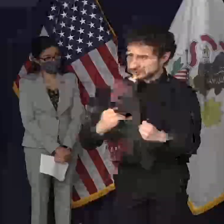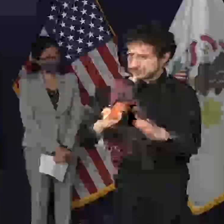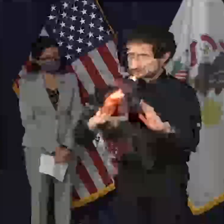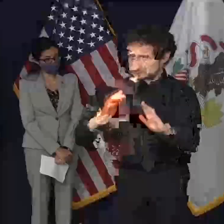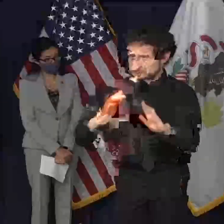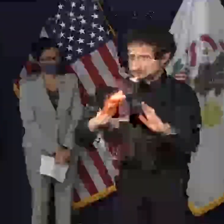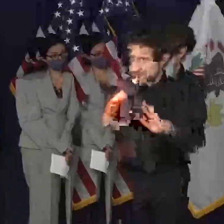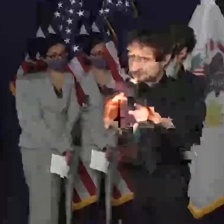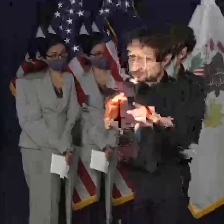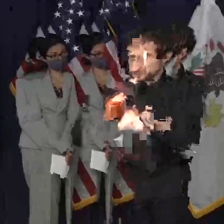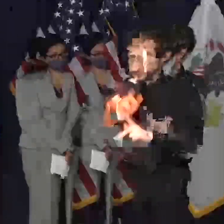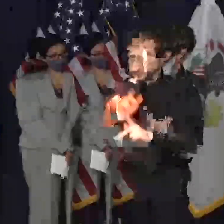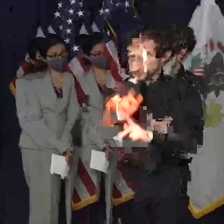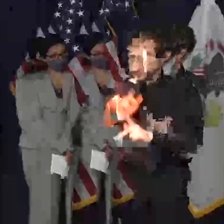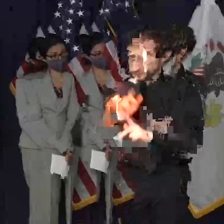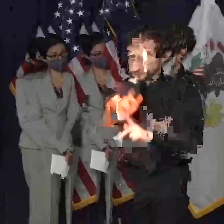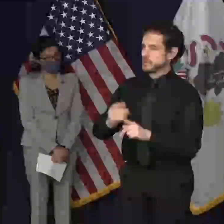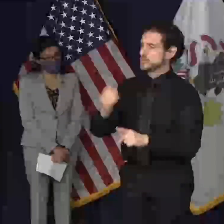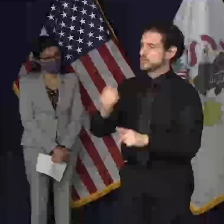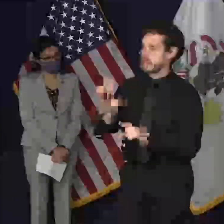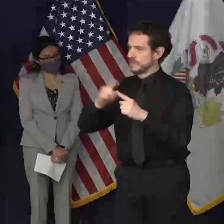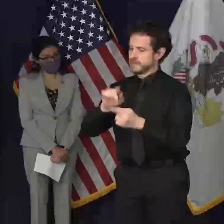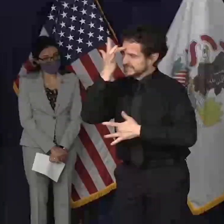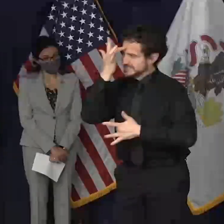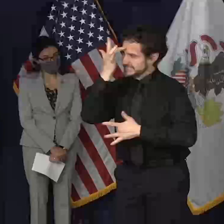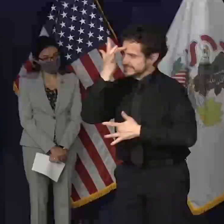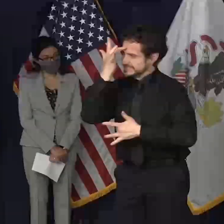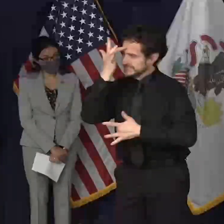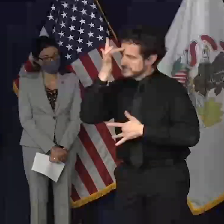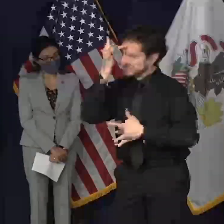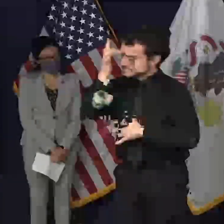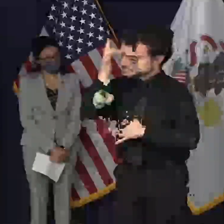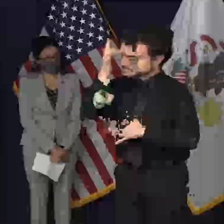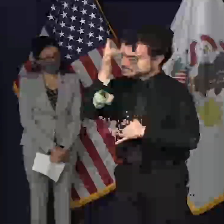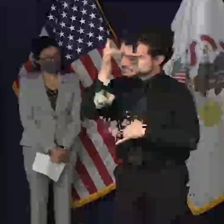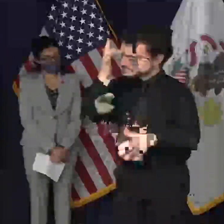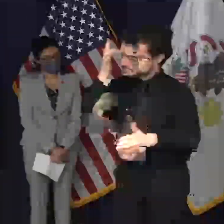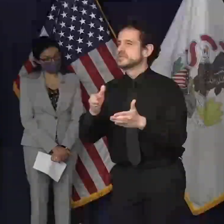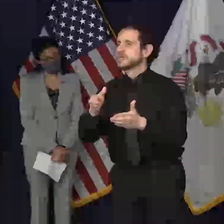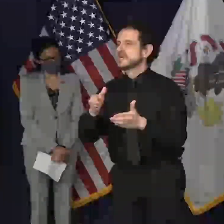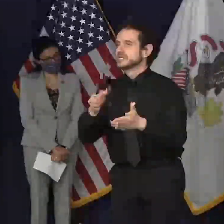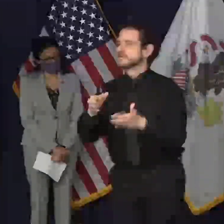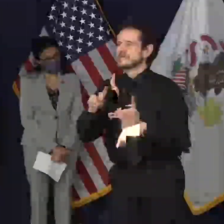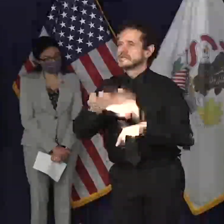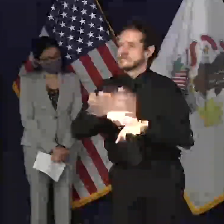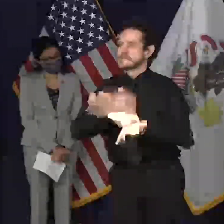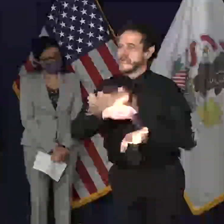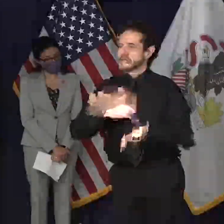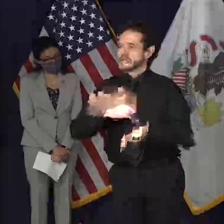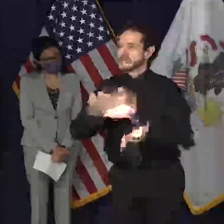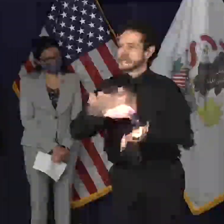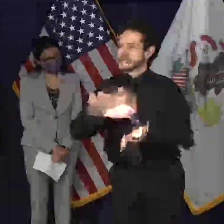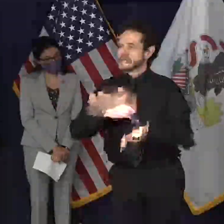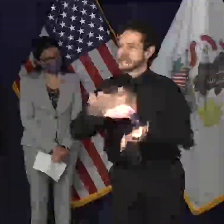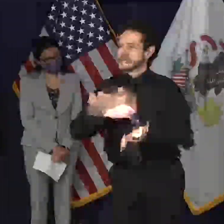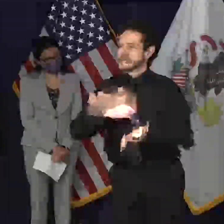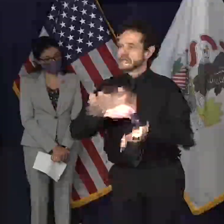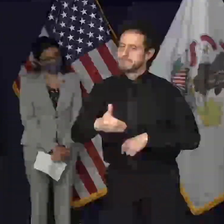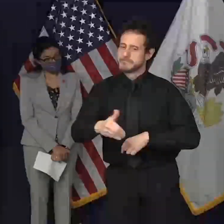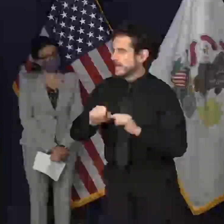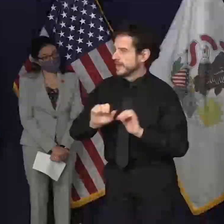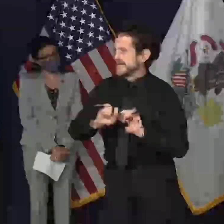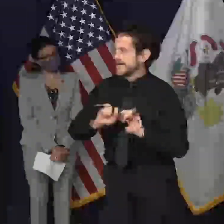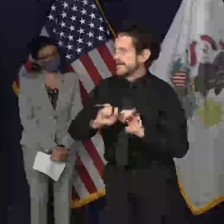what their best recommendations are in terms of timing and how we open these industries up. And I'm going to follow that. I'm going to do what's best